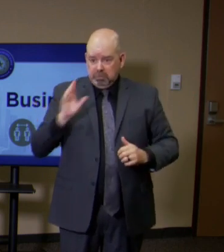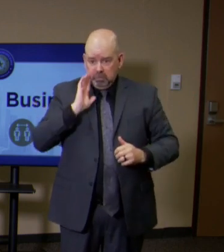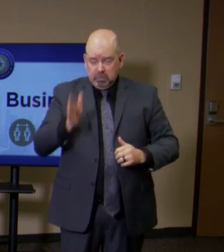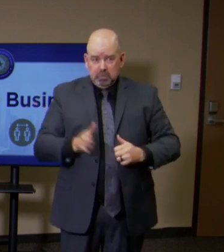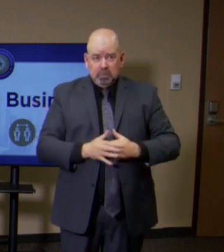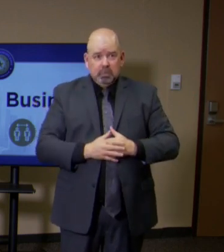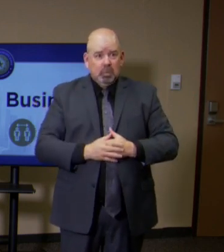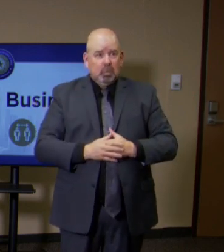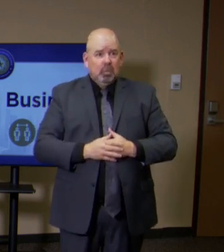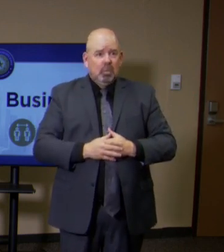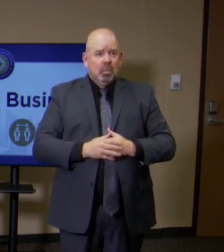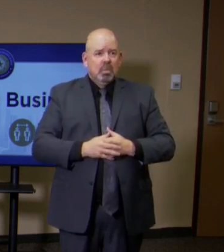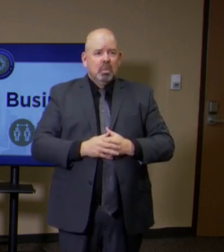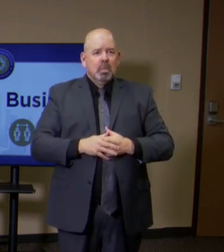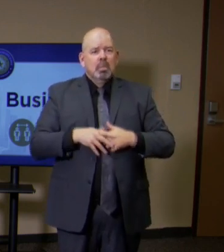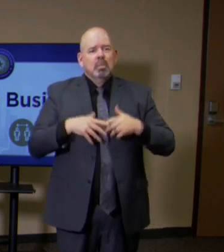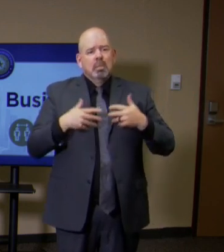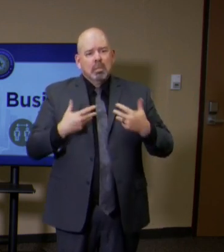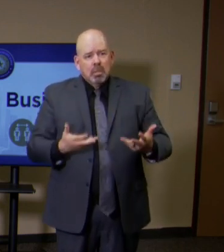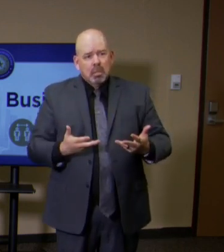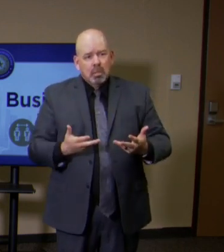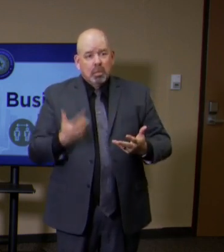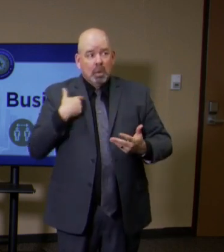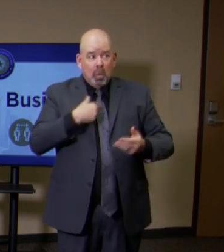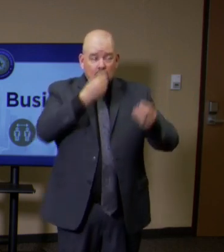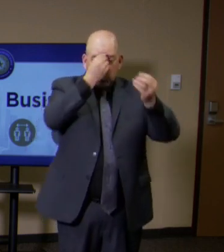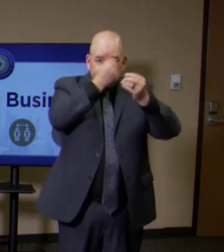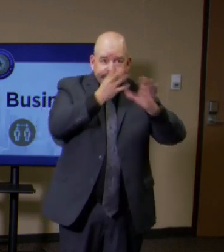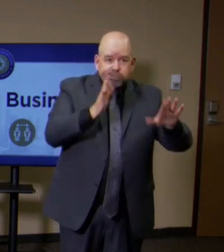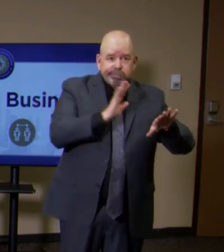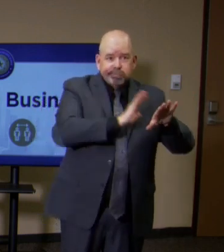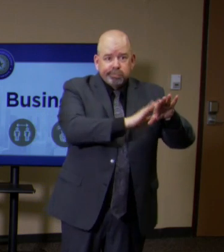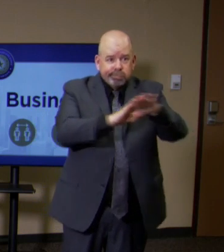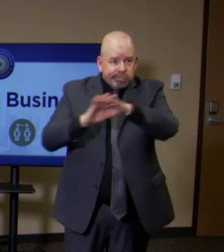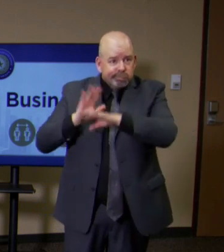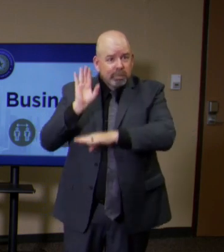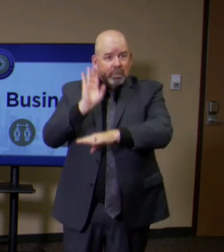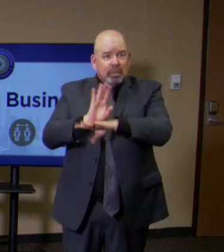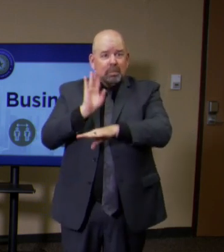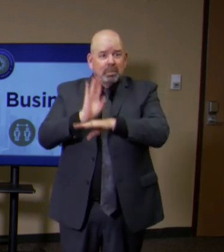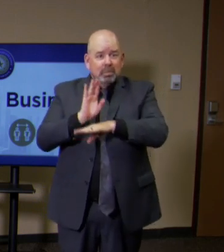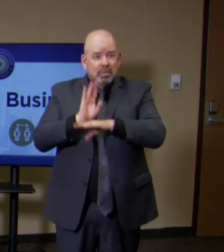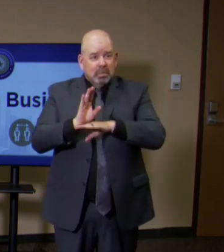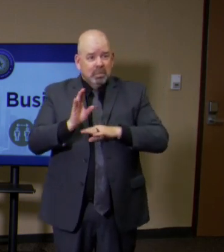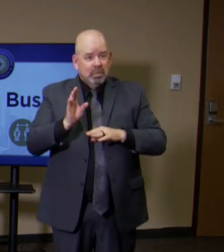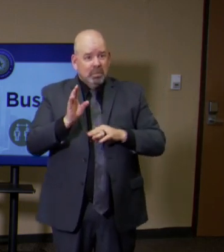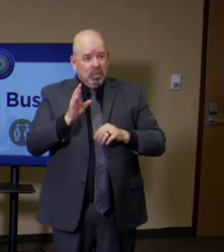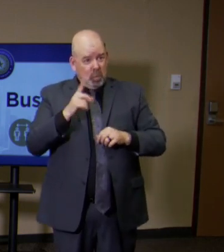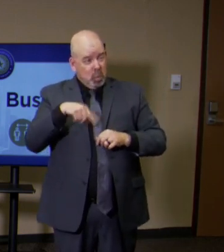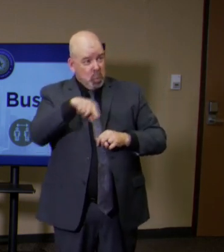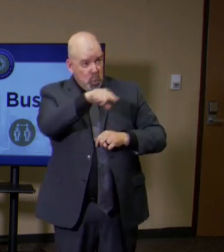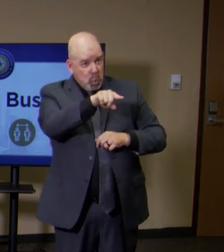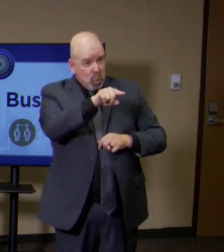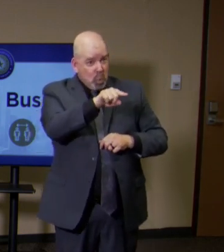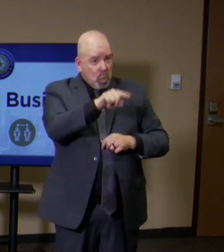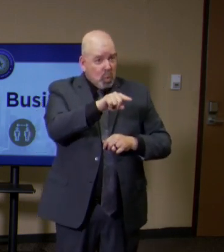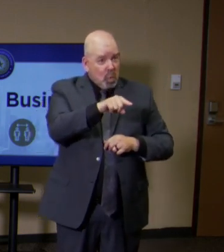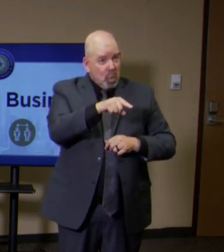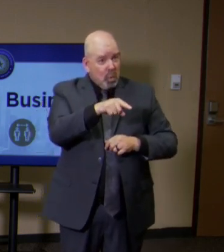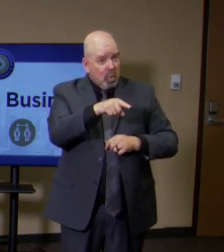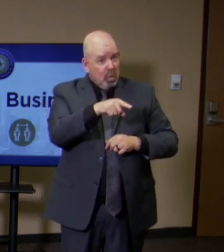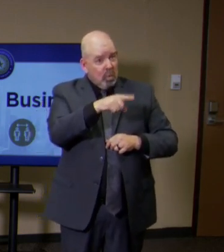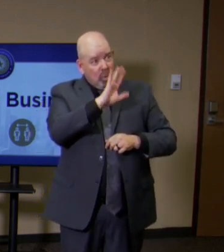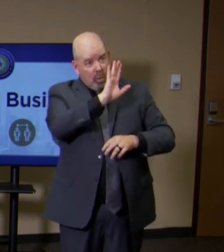business to be a safe place business, you need to be in, the county needs to be in yellow under the public